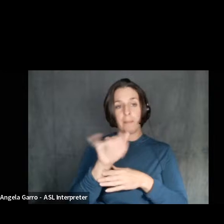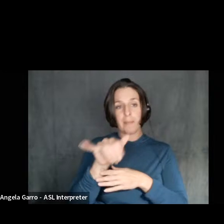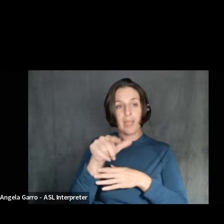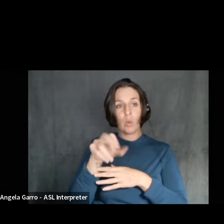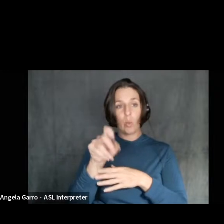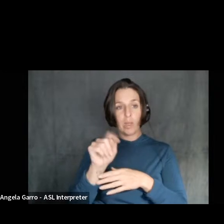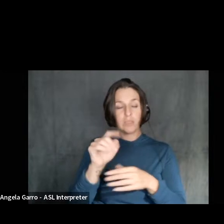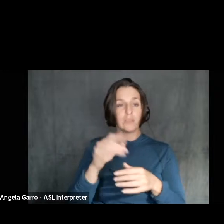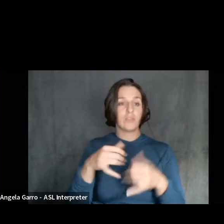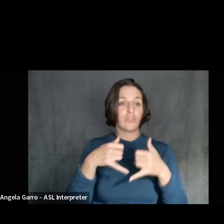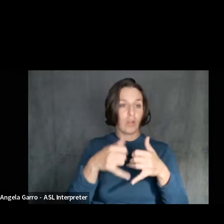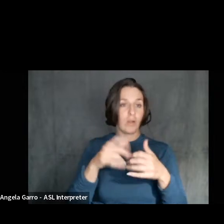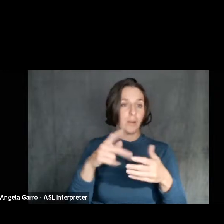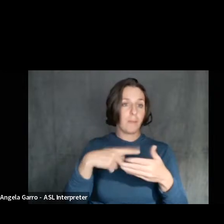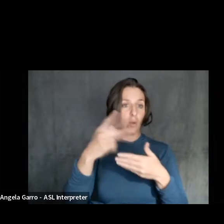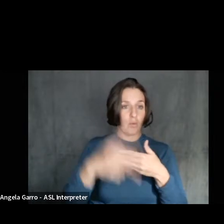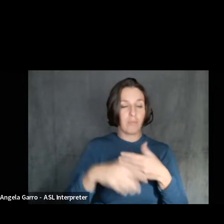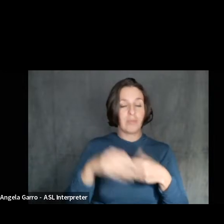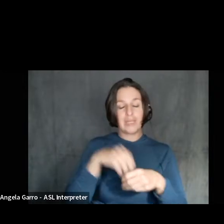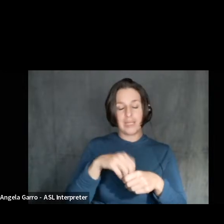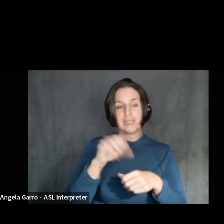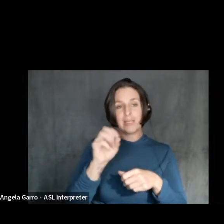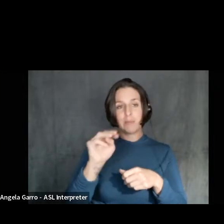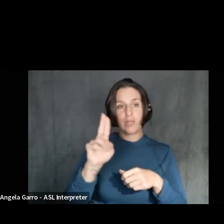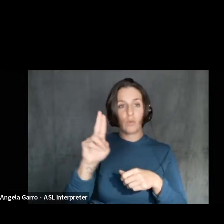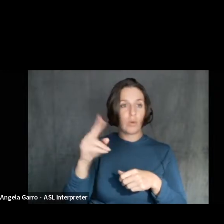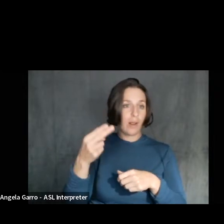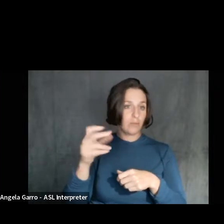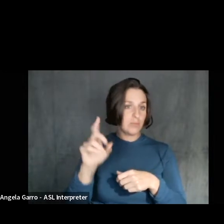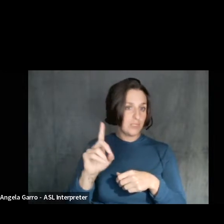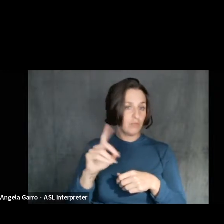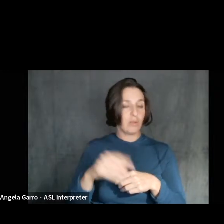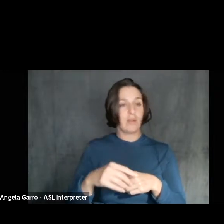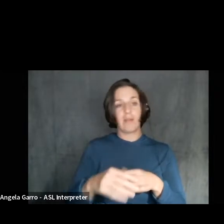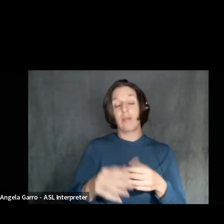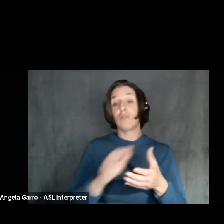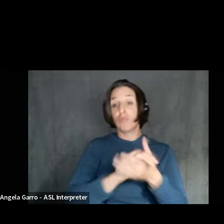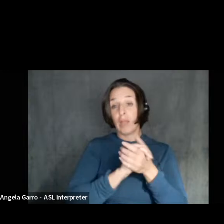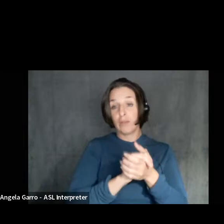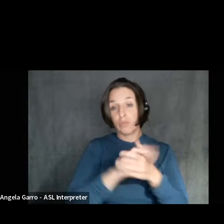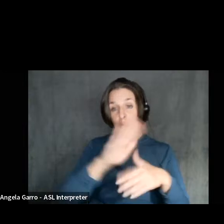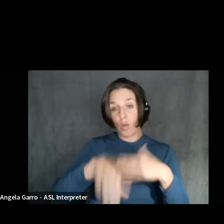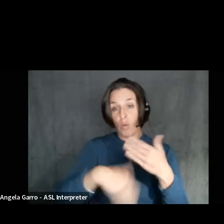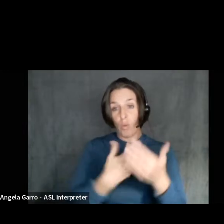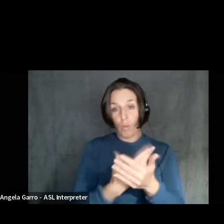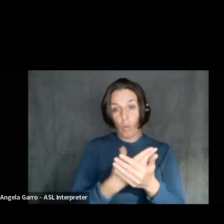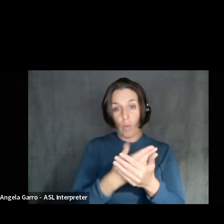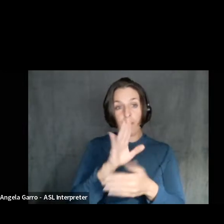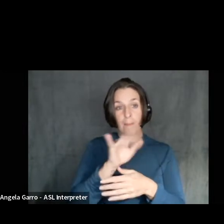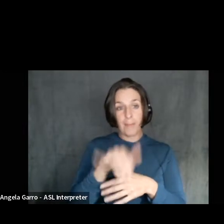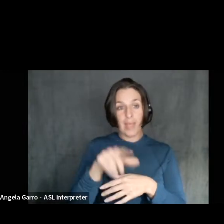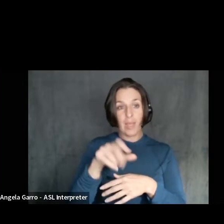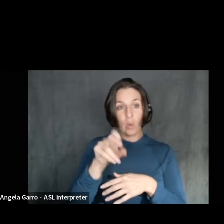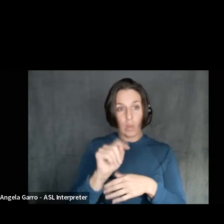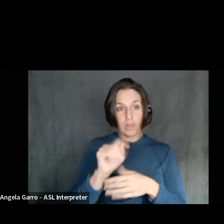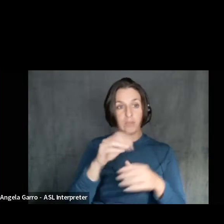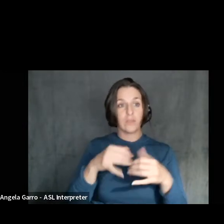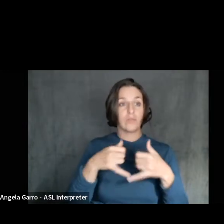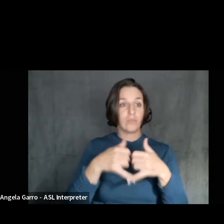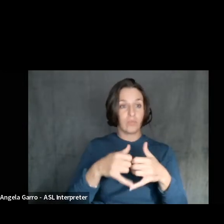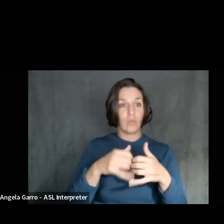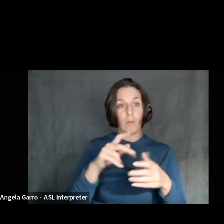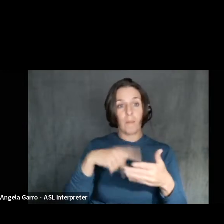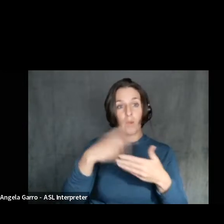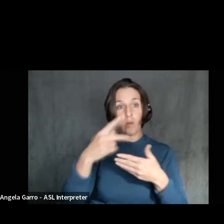in the San Mateo Union High School District. Congratulations to the whole Bayquest Scholars Program, the students, staff, and community for